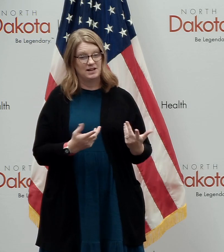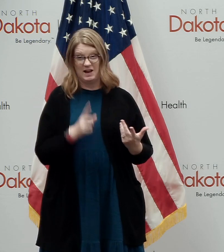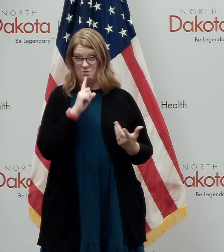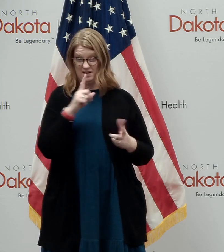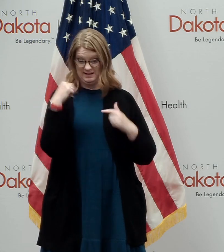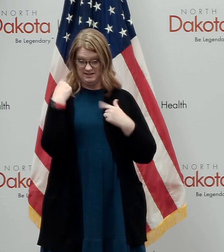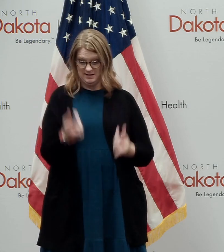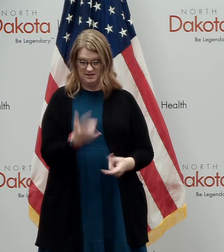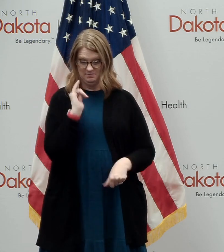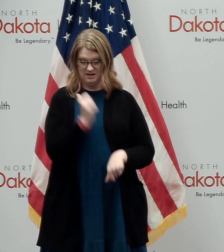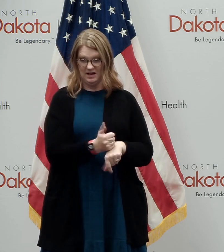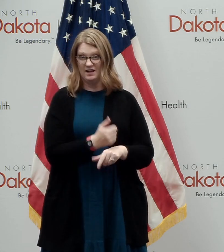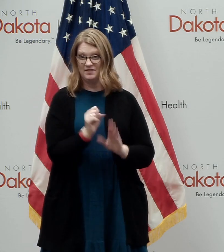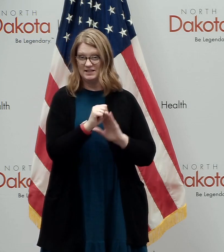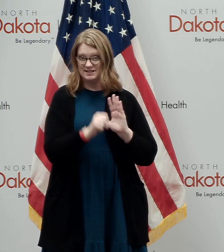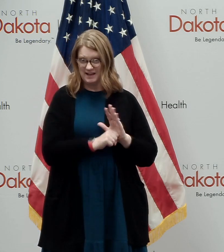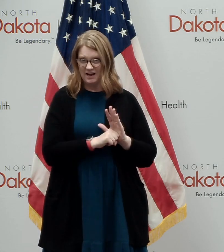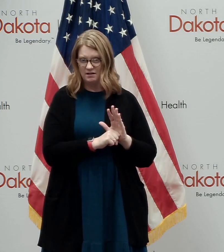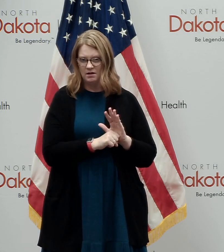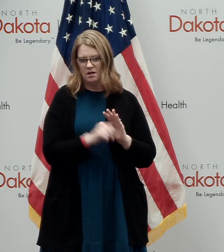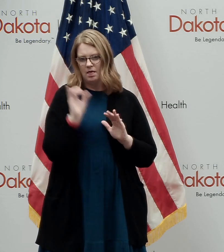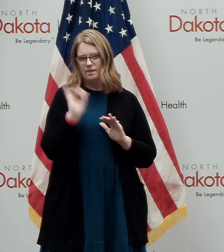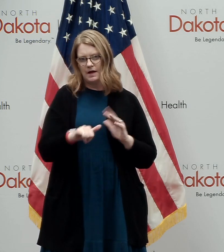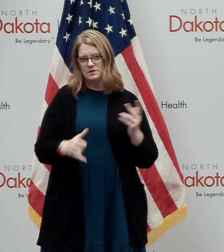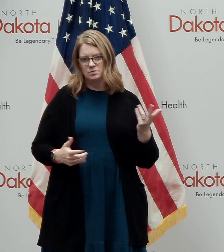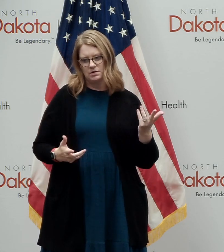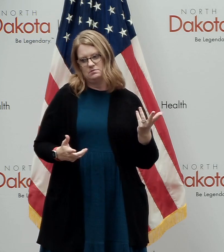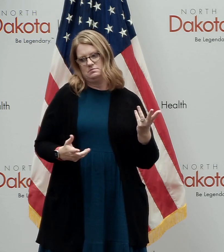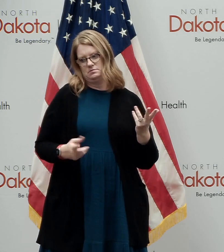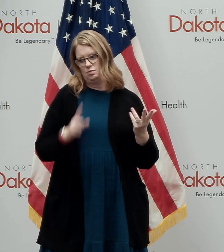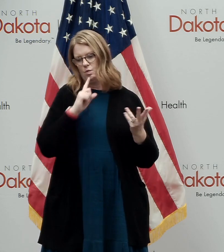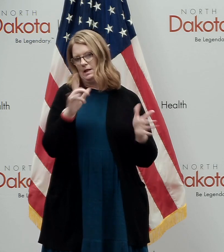the beginning. If we can pull some of that together here in